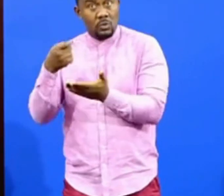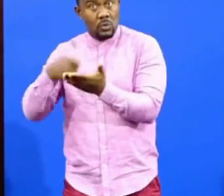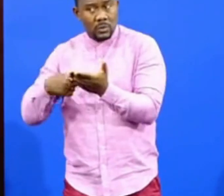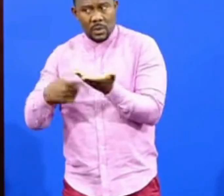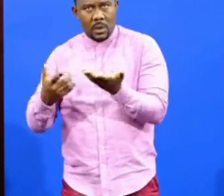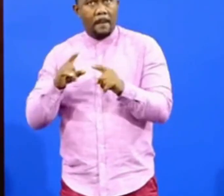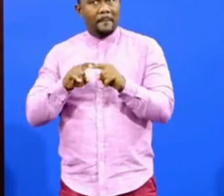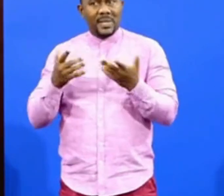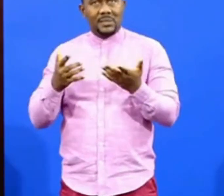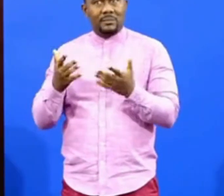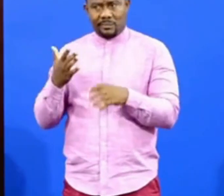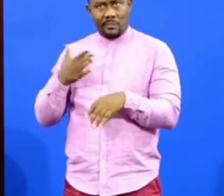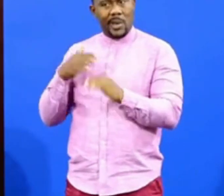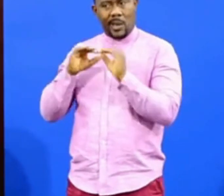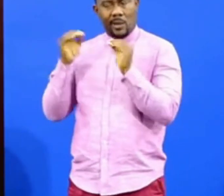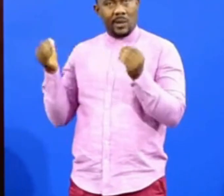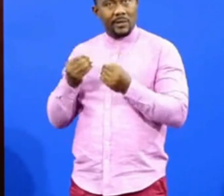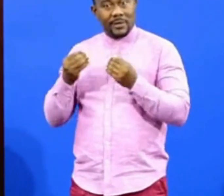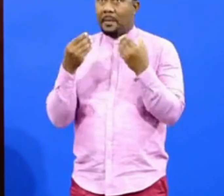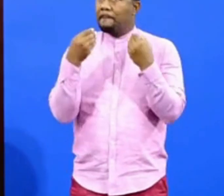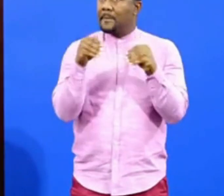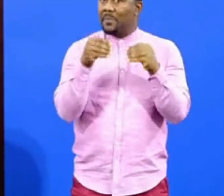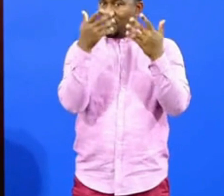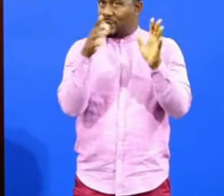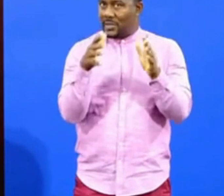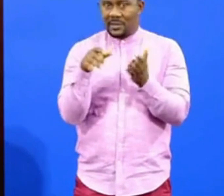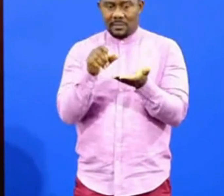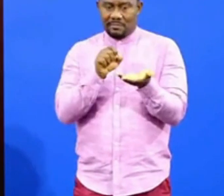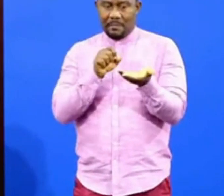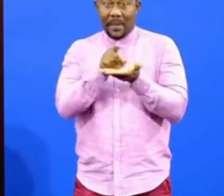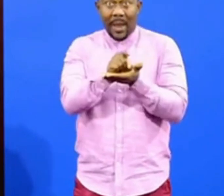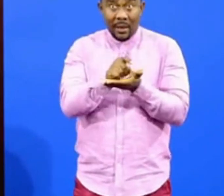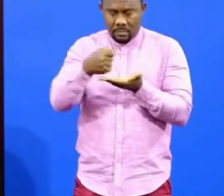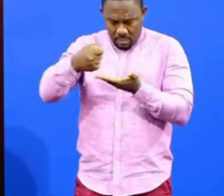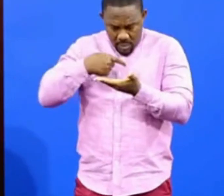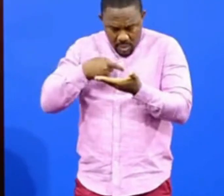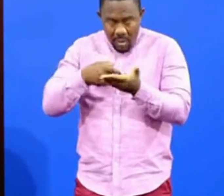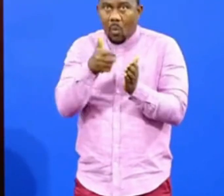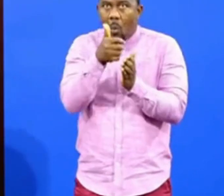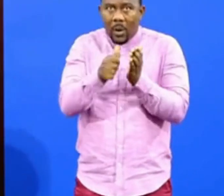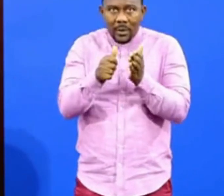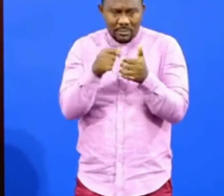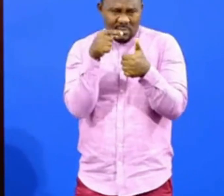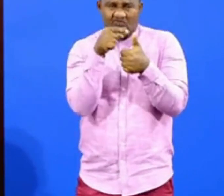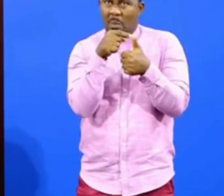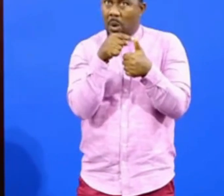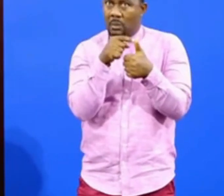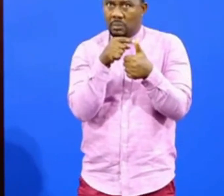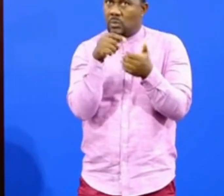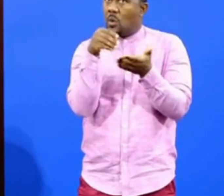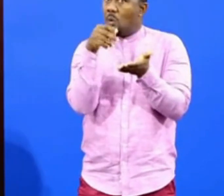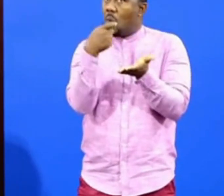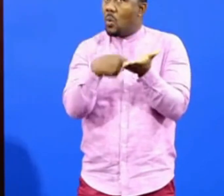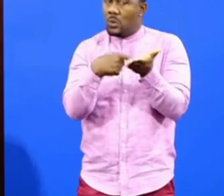price by grade. So at the end of every trading day, you will get a text message to say, maize grade 1 was sold at this